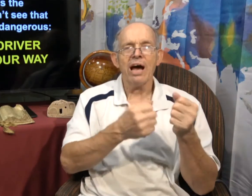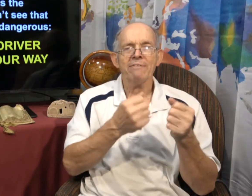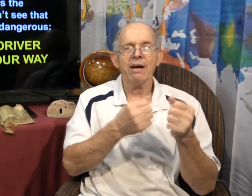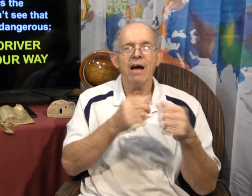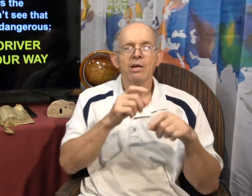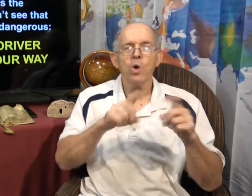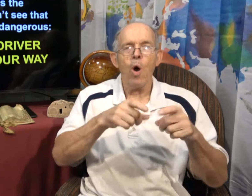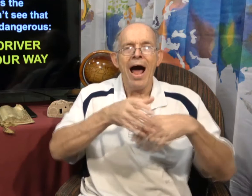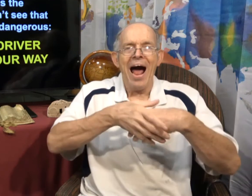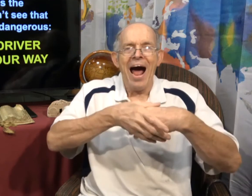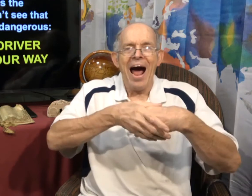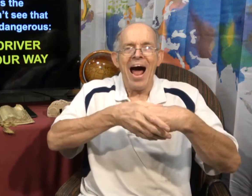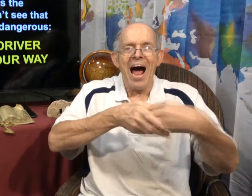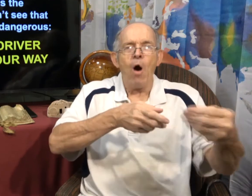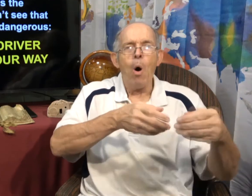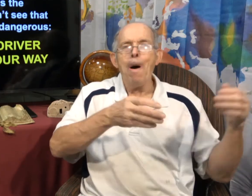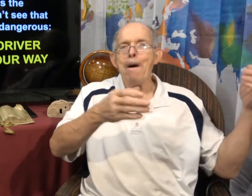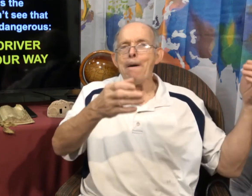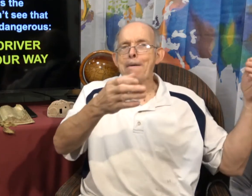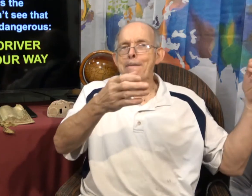drive, ow,